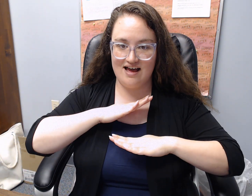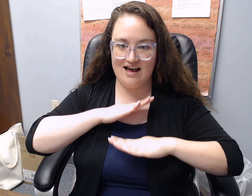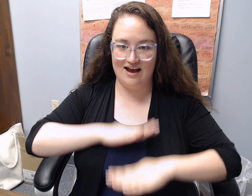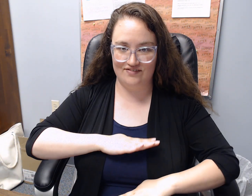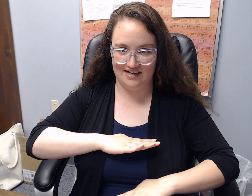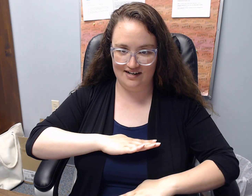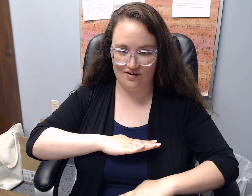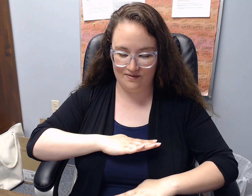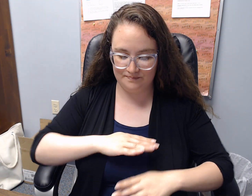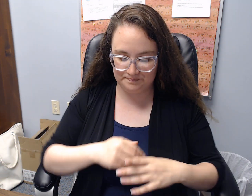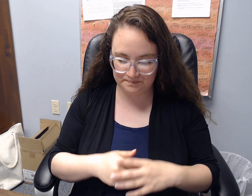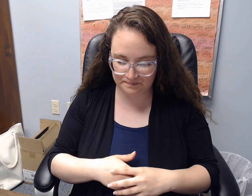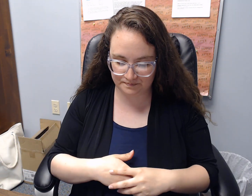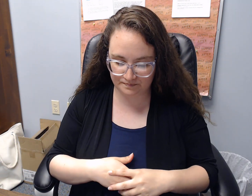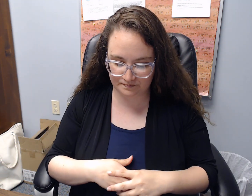I've done it all.